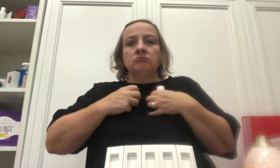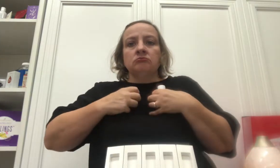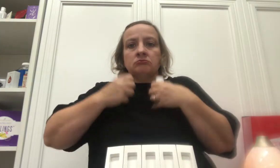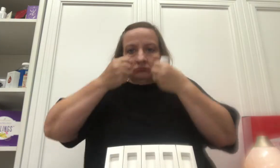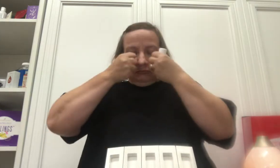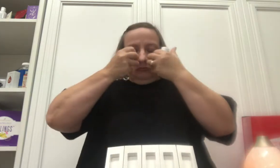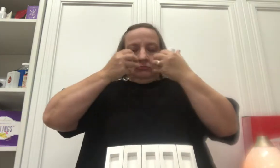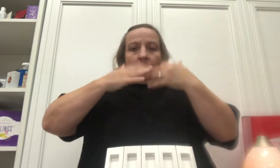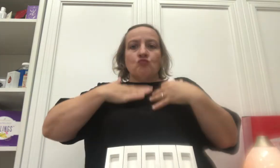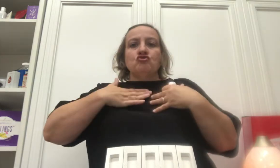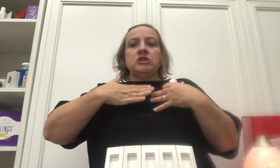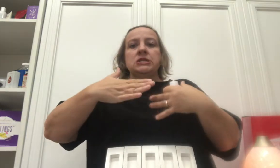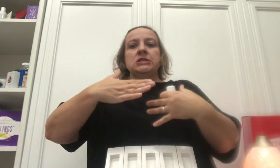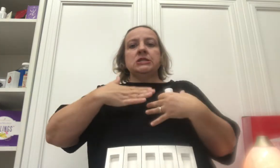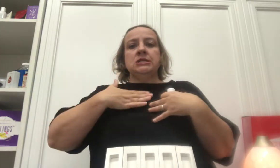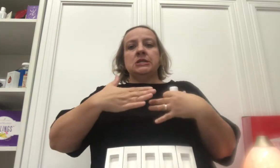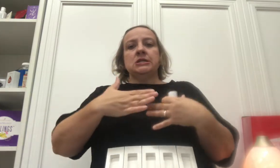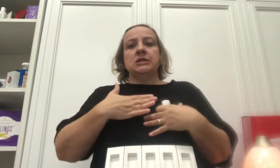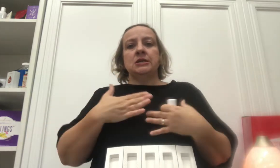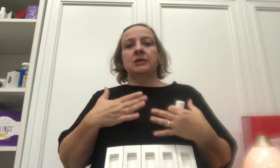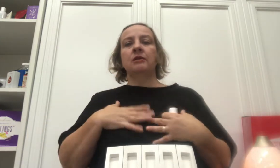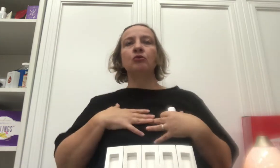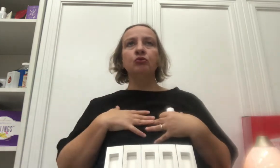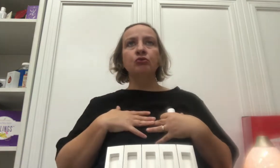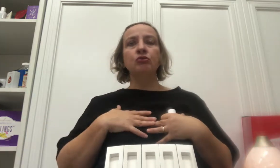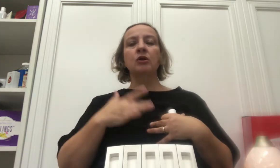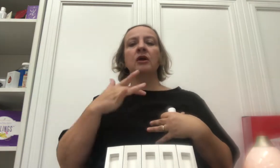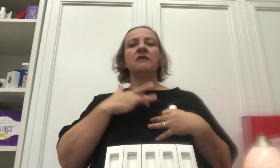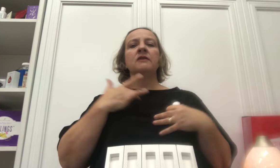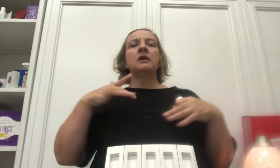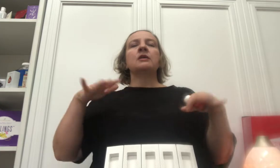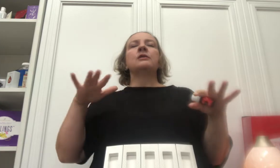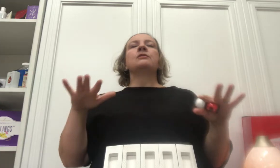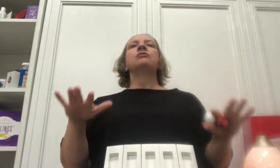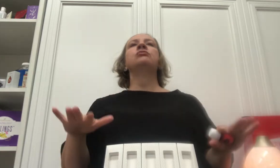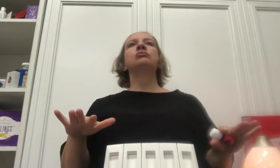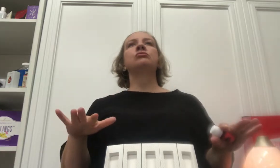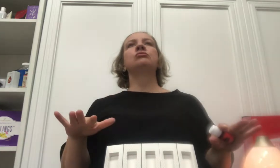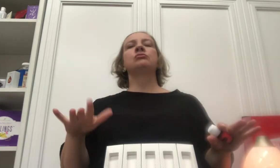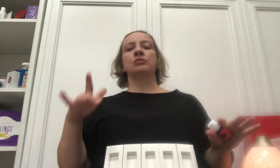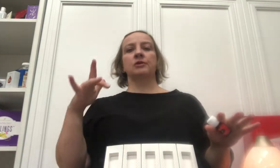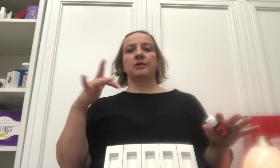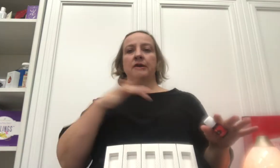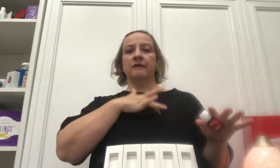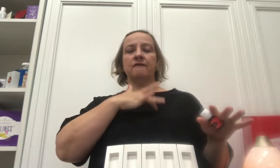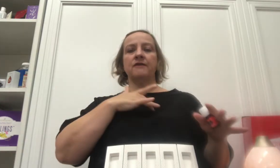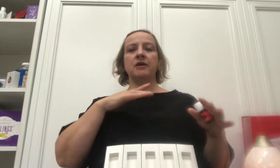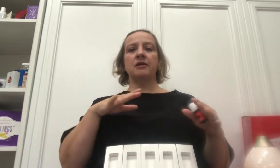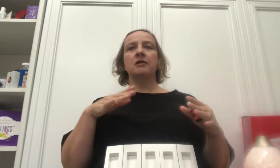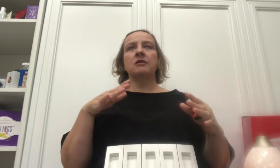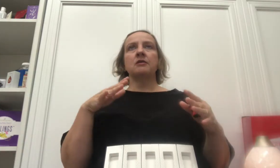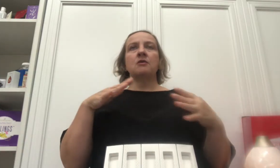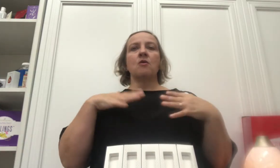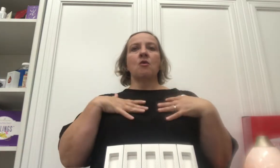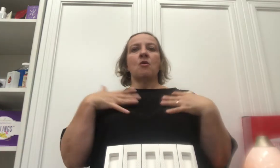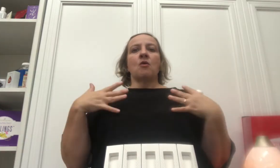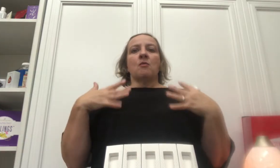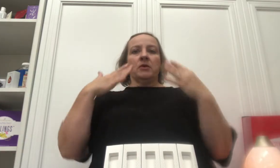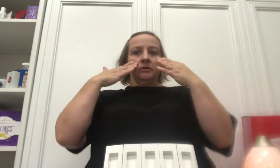is amazing for helping your respiratory system. It opens up your lungs and your sinuses,